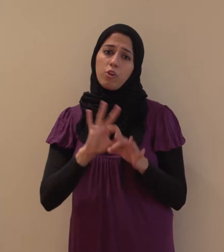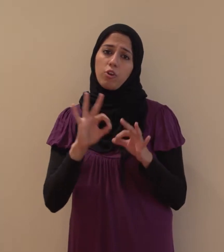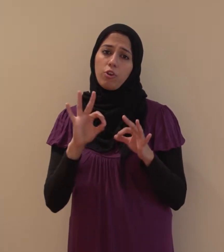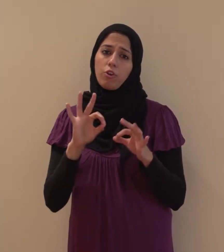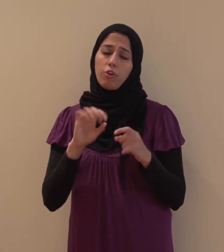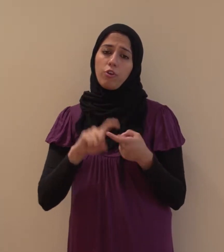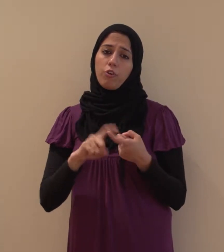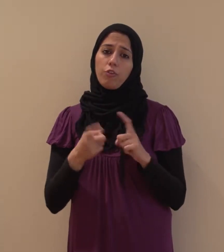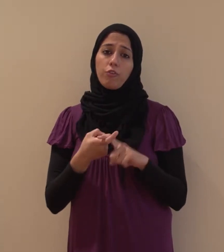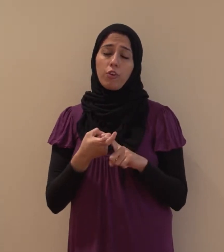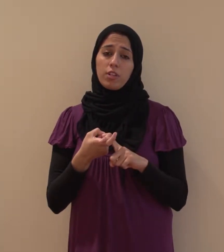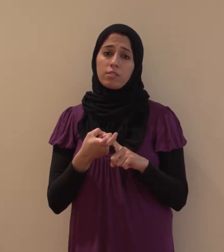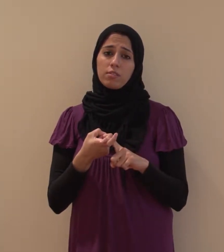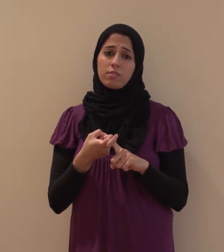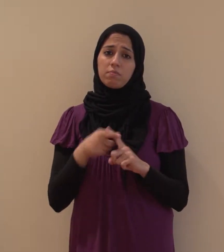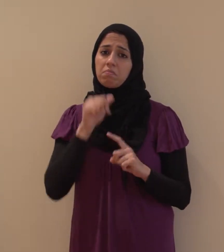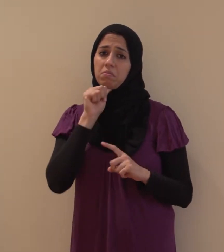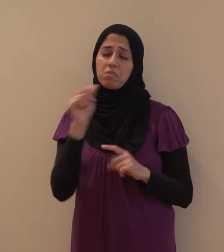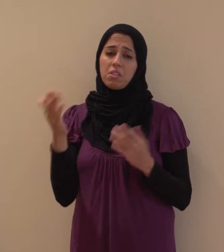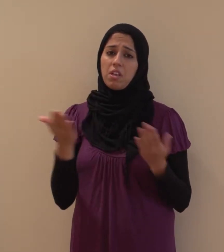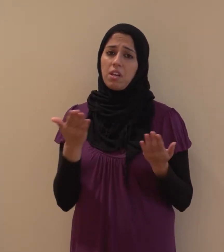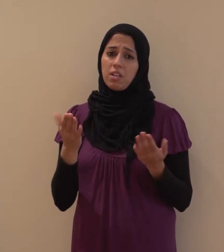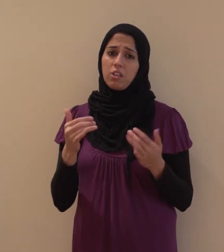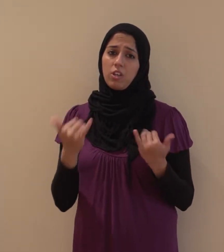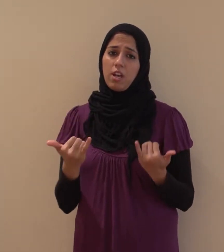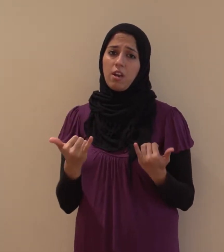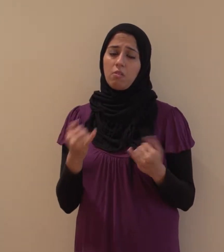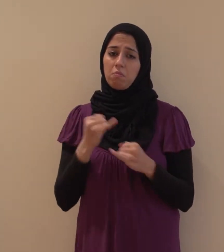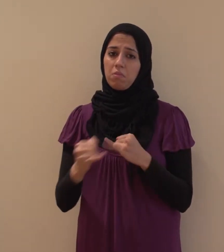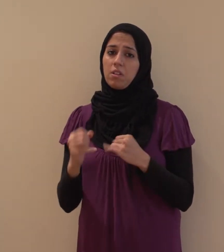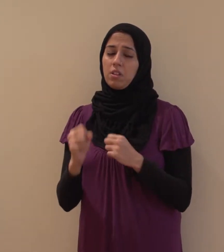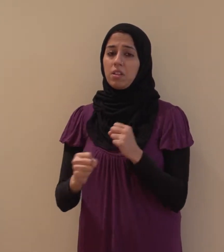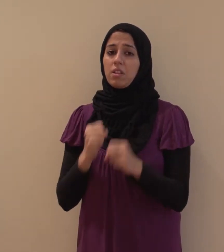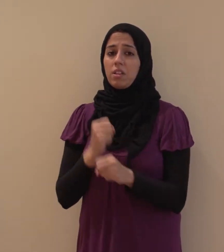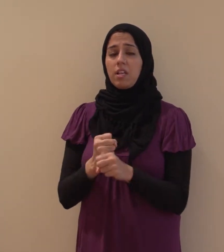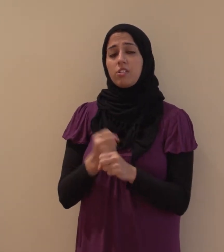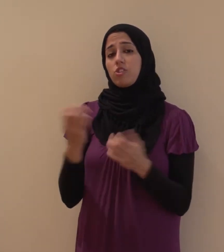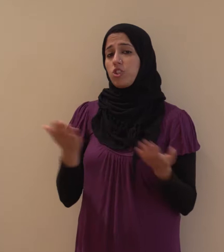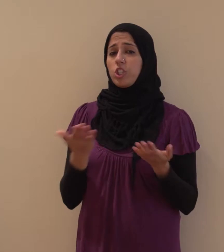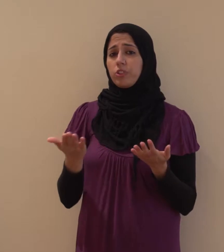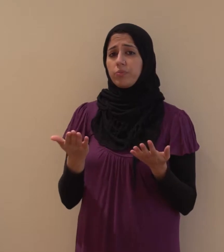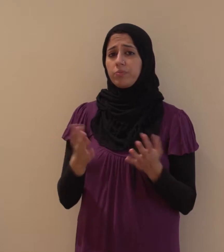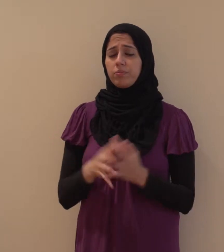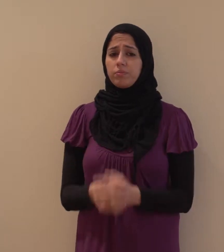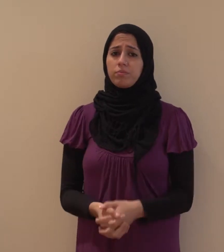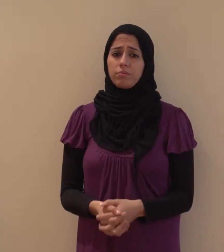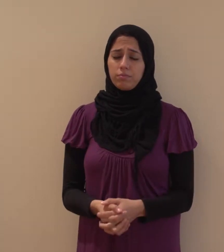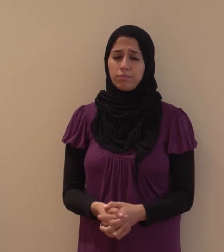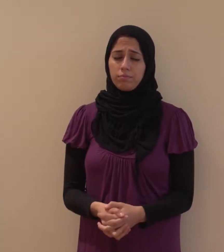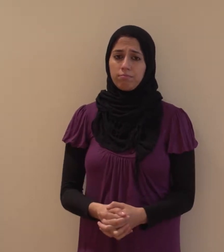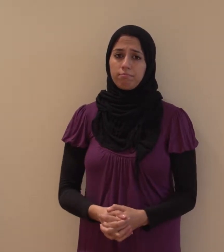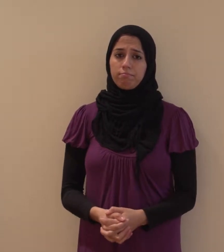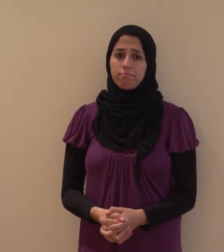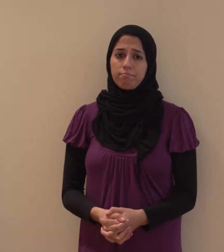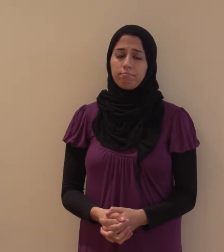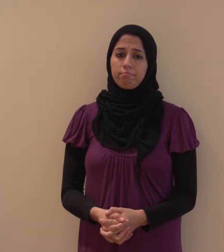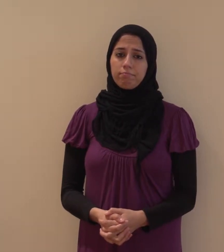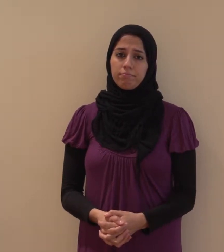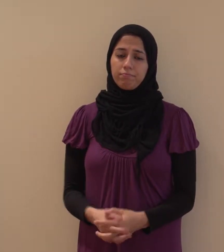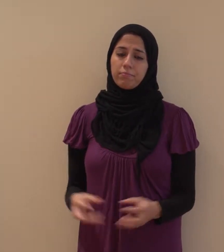today. Many of your friends and other human beings, they were with